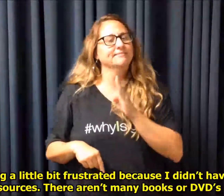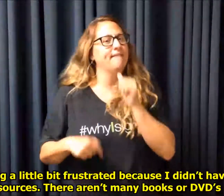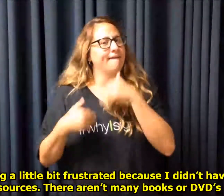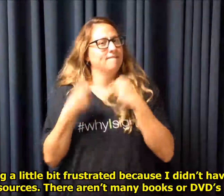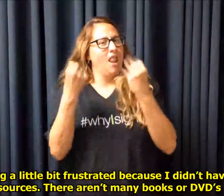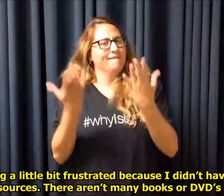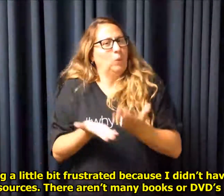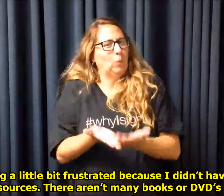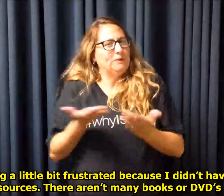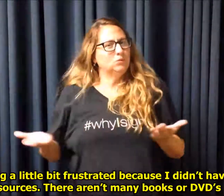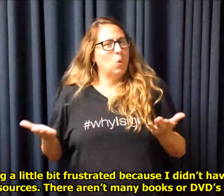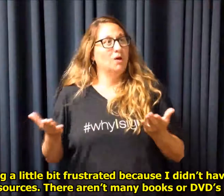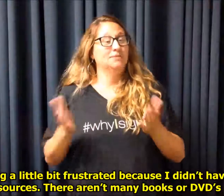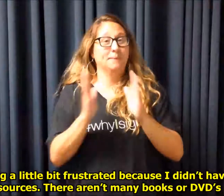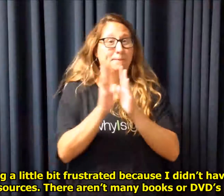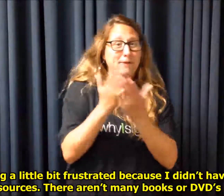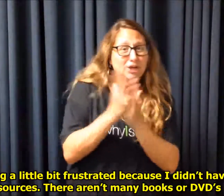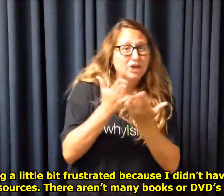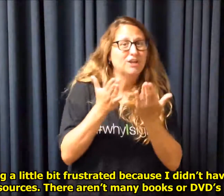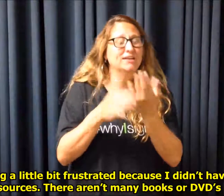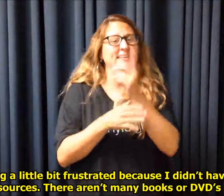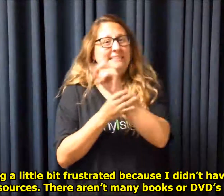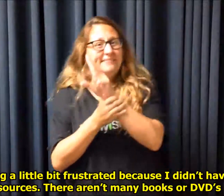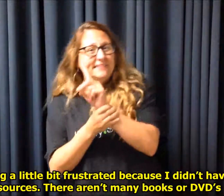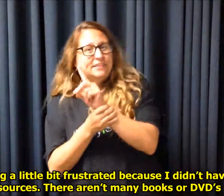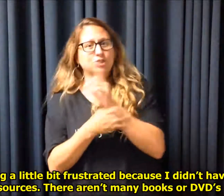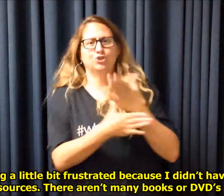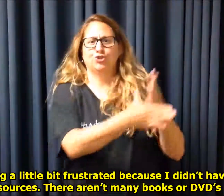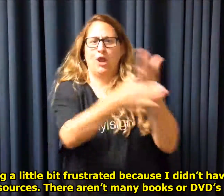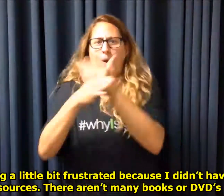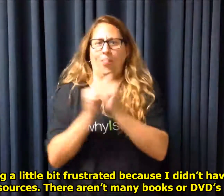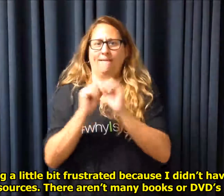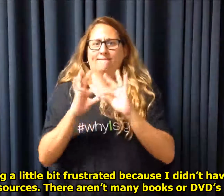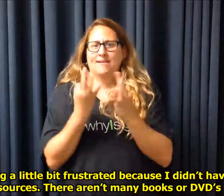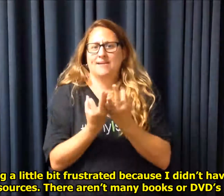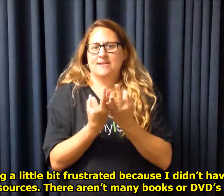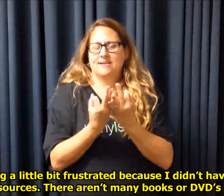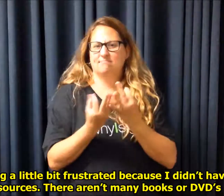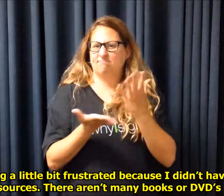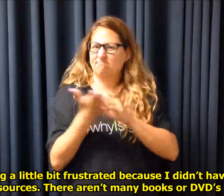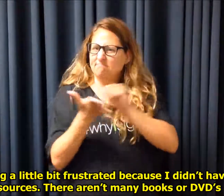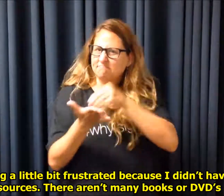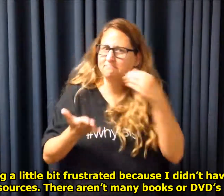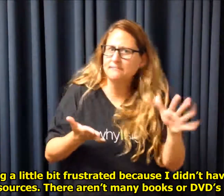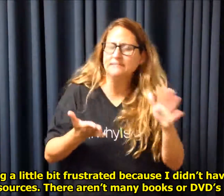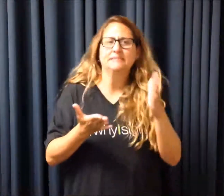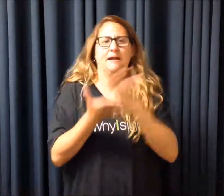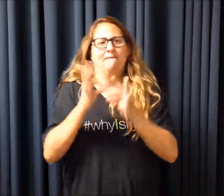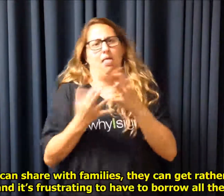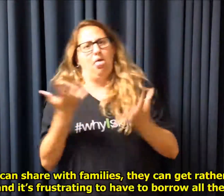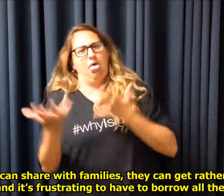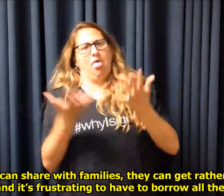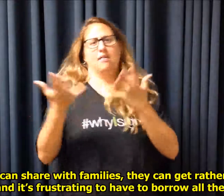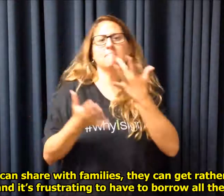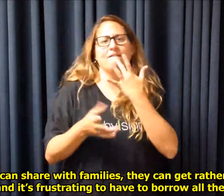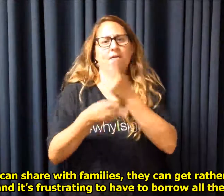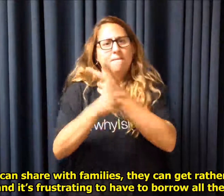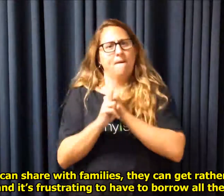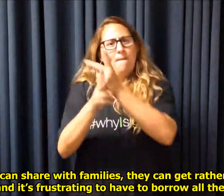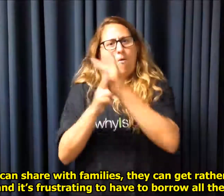I was getting a little bit frustrated because I didn't have a lot of resources. There aren't many books or DVDs that I can share with families. They can get